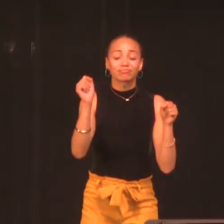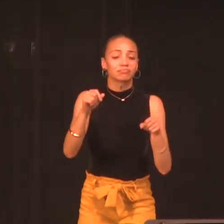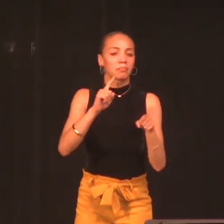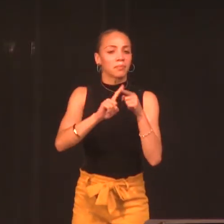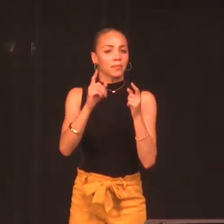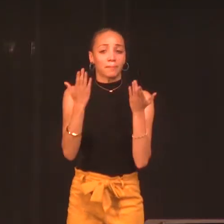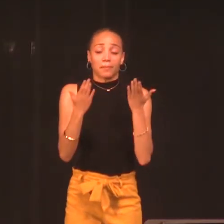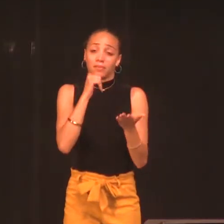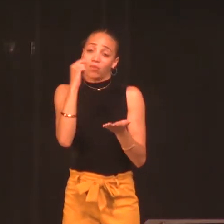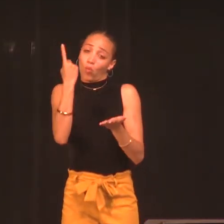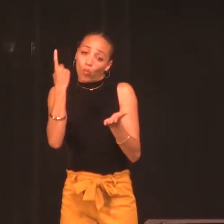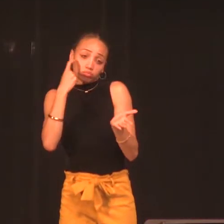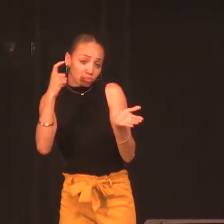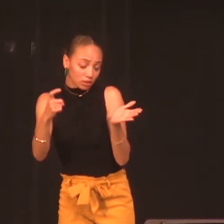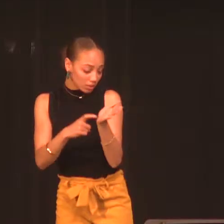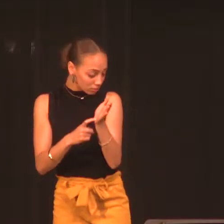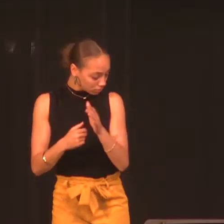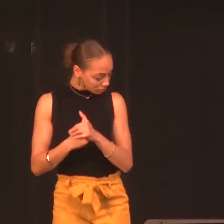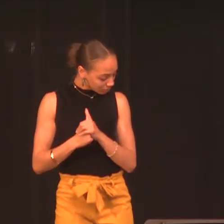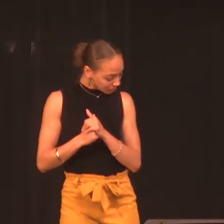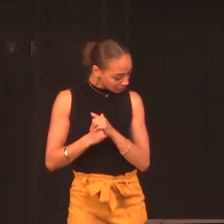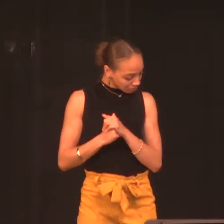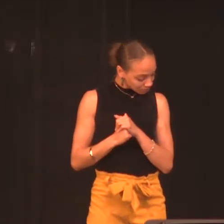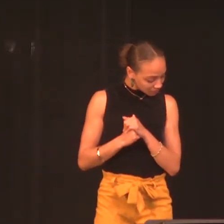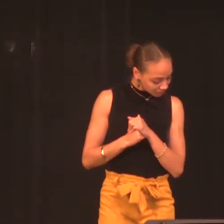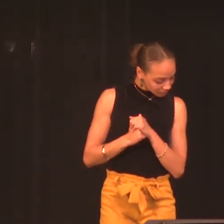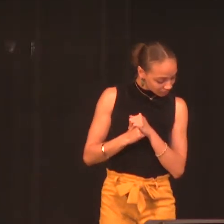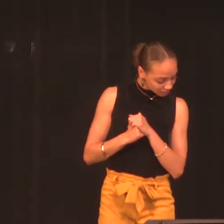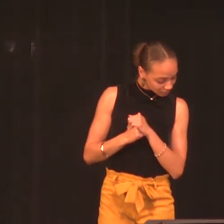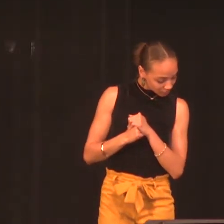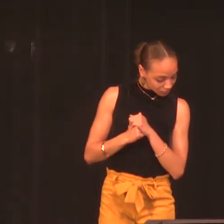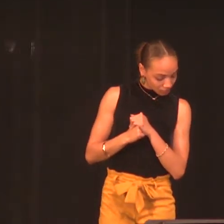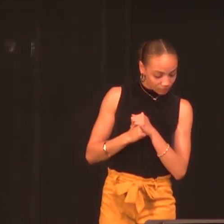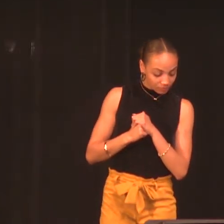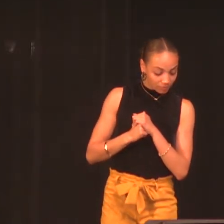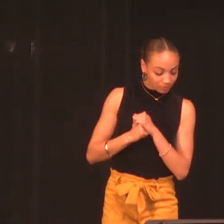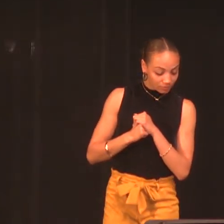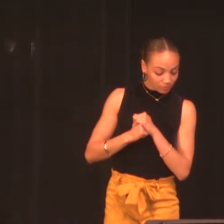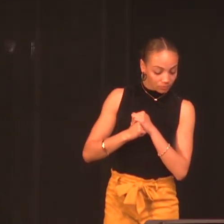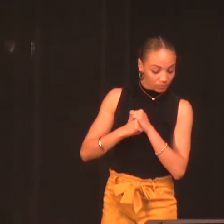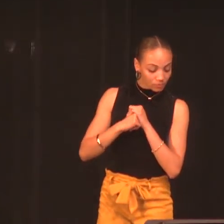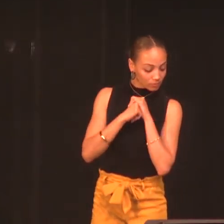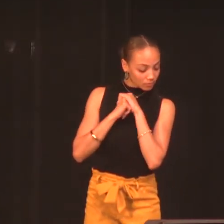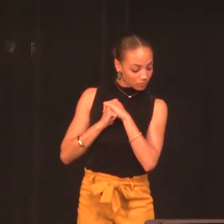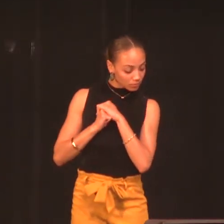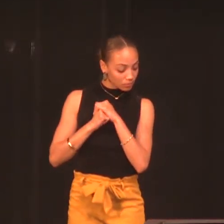work hard and you will do great things, but they may not always be recognized.